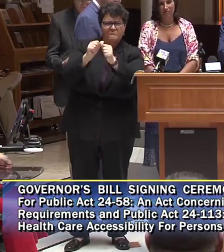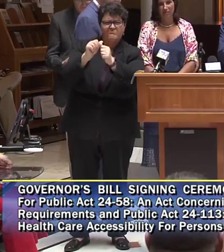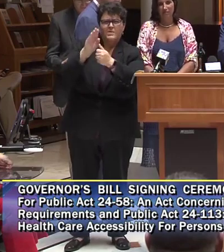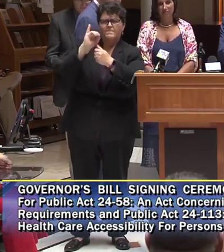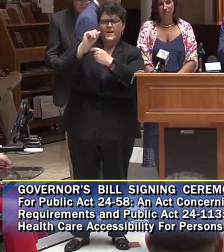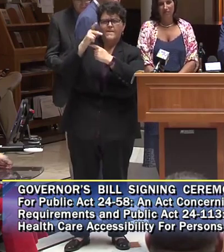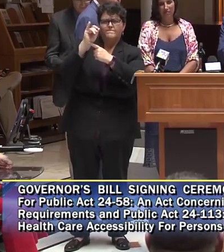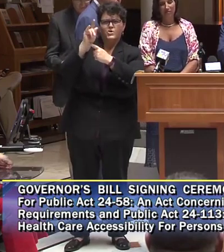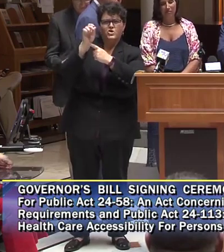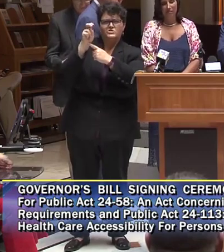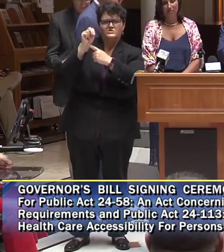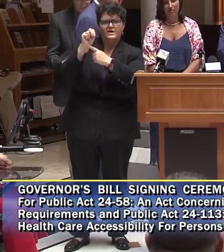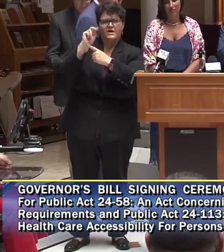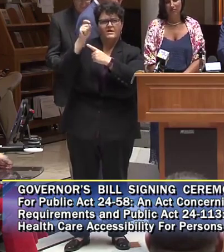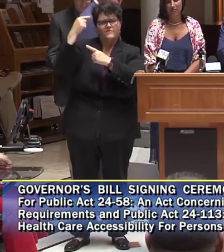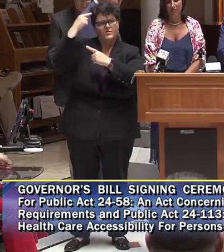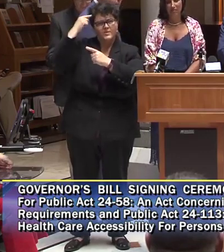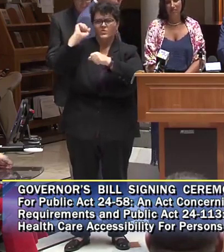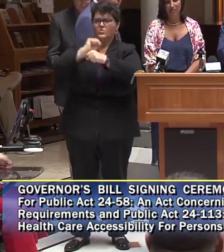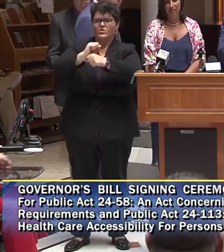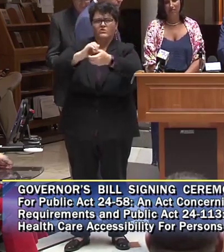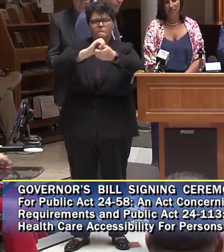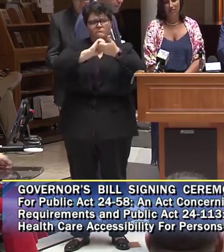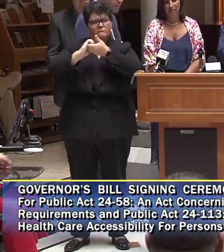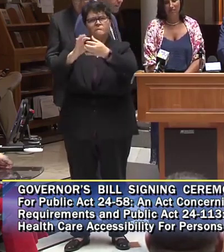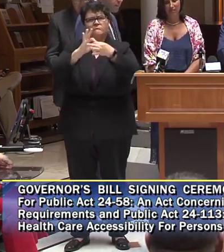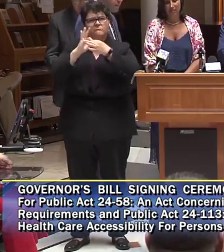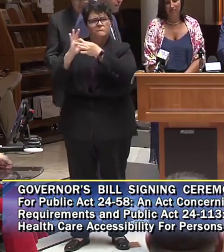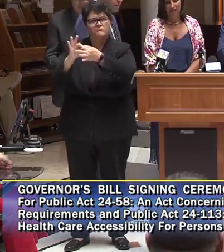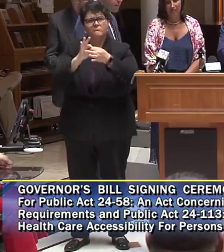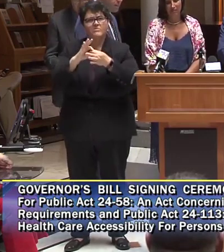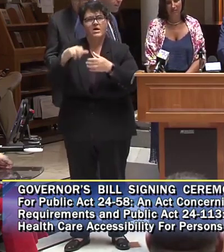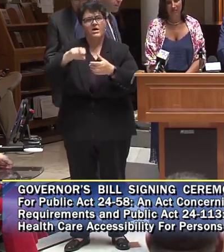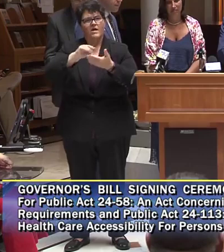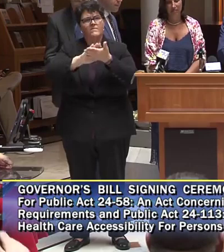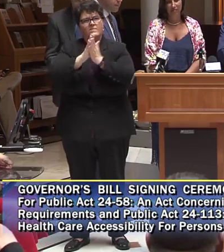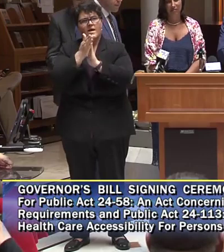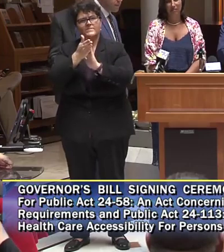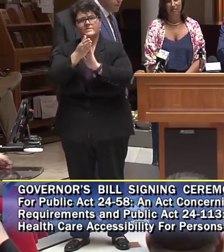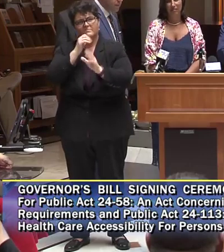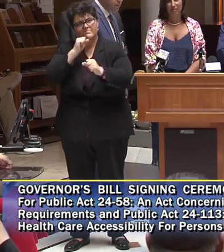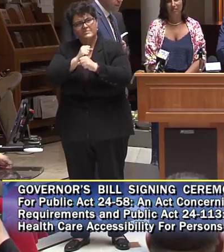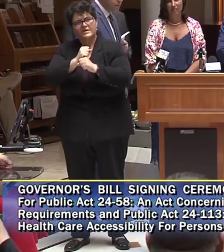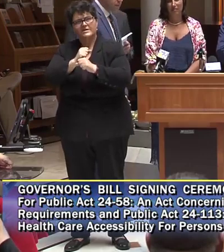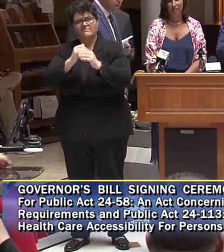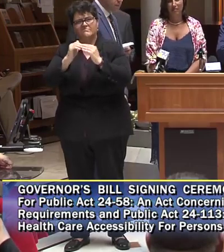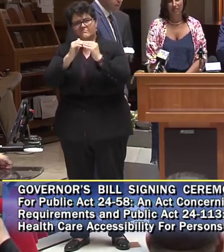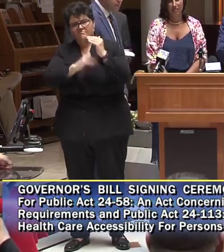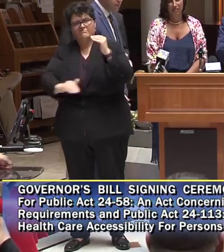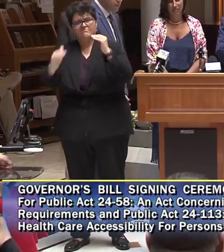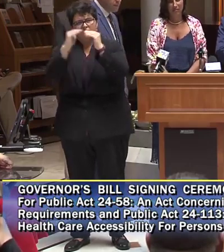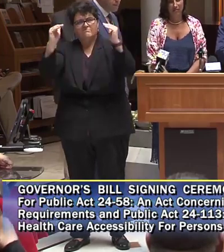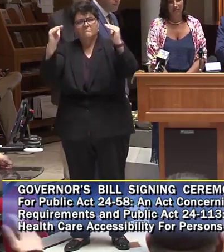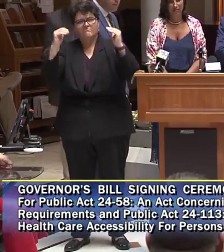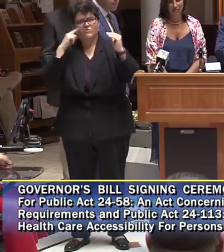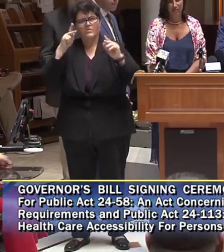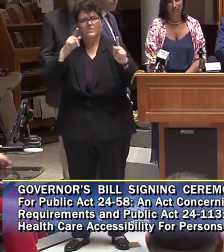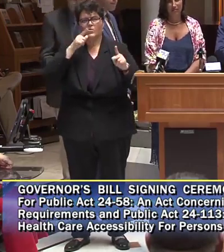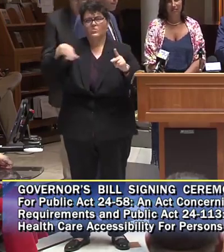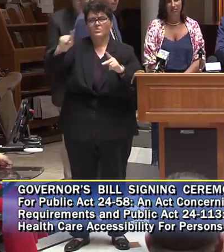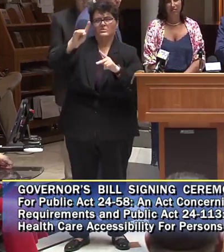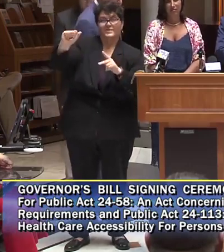Connecticut healthcare truly equitable for people with disabilities. Beyond strengthening and building off the 2 laws signed